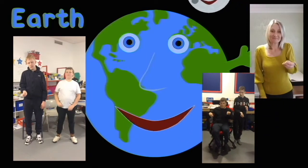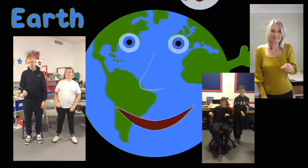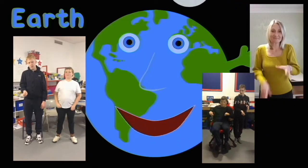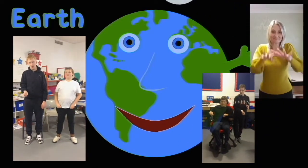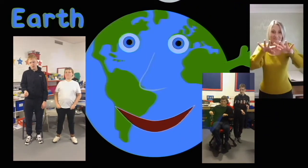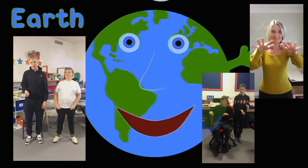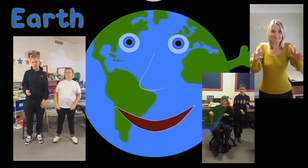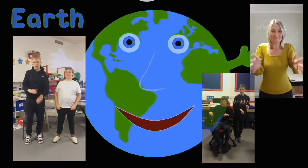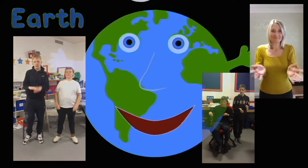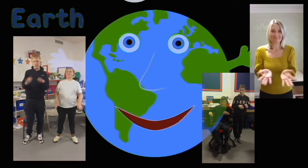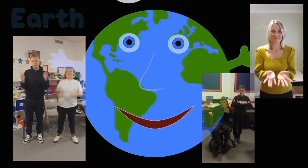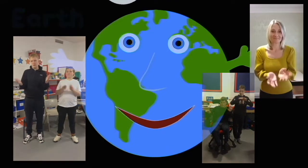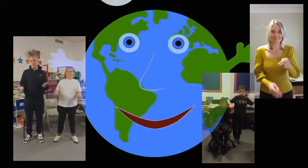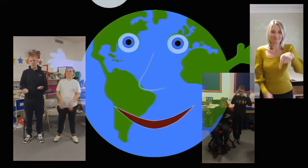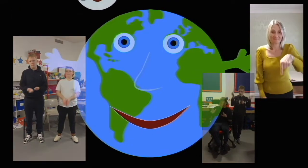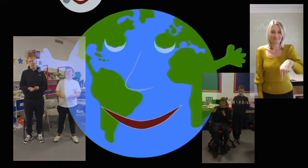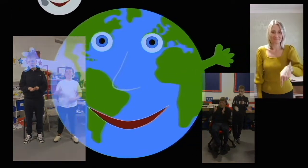I am the earth.